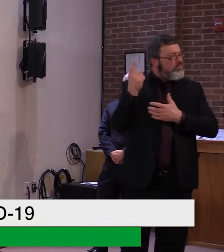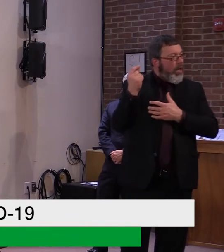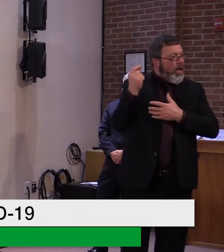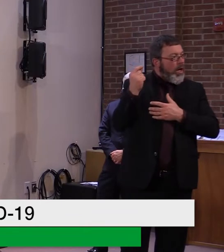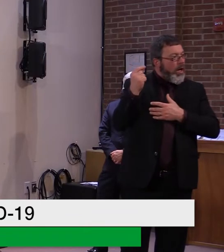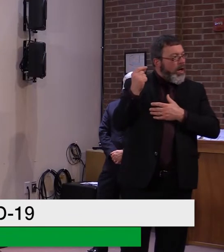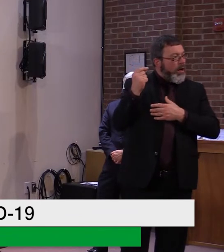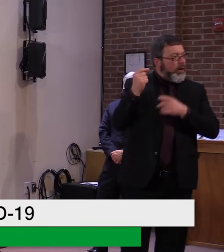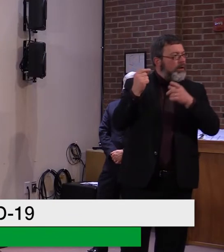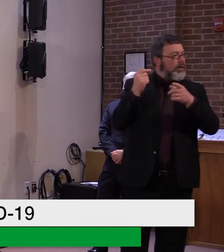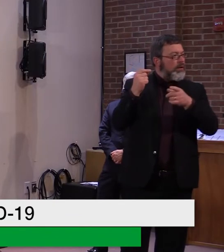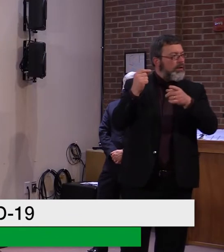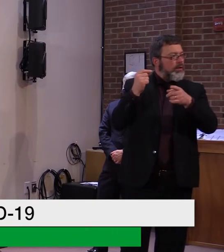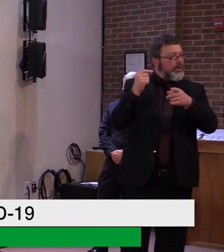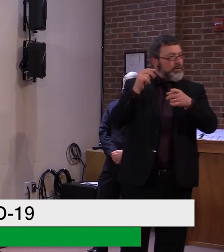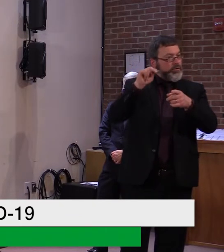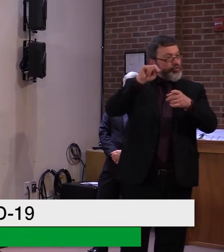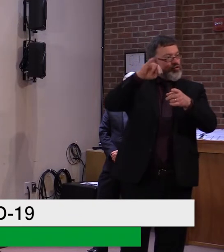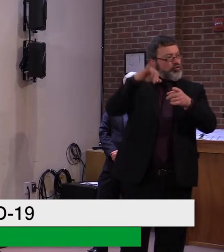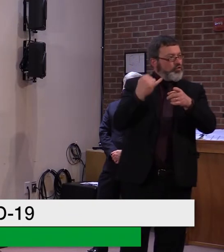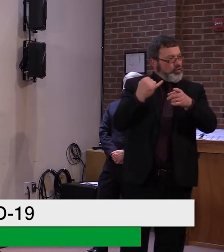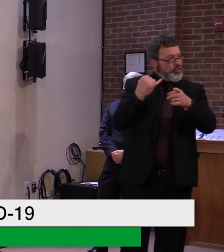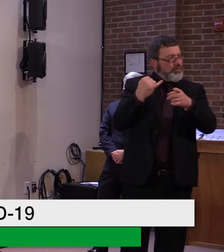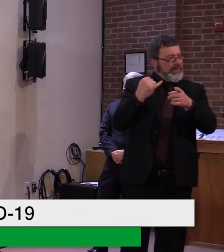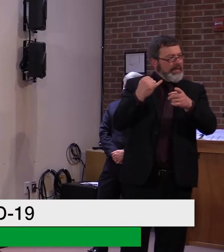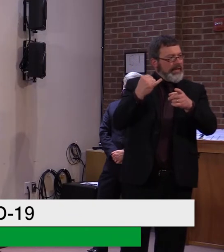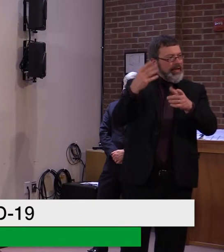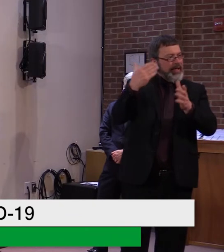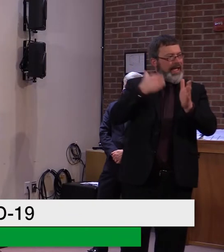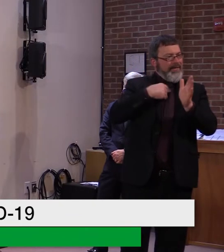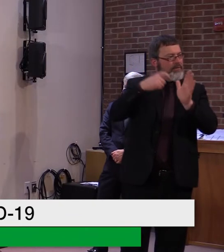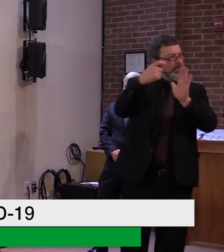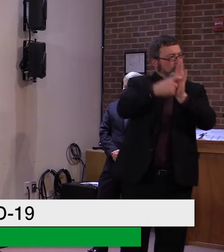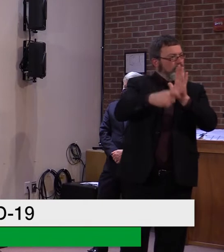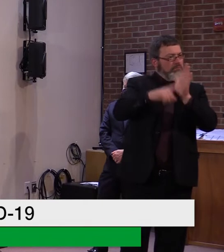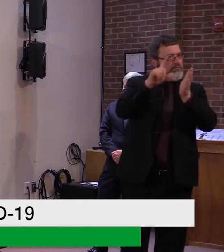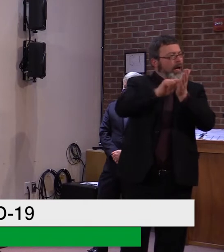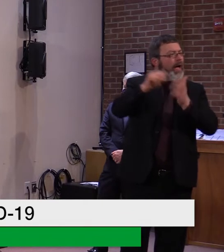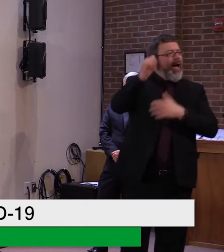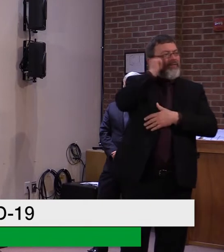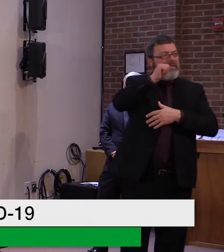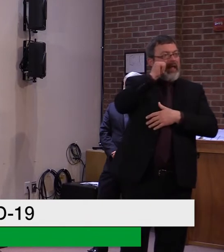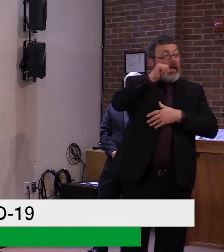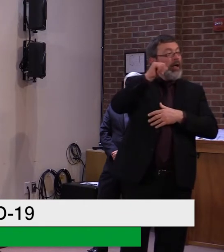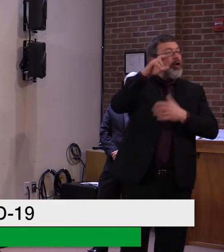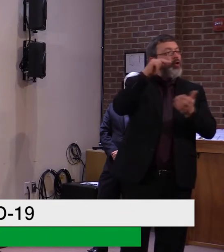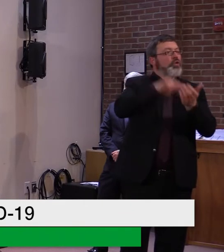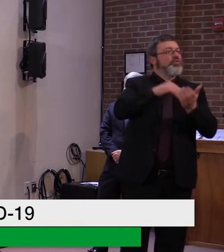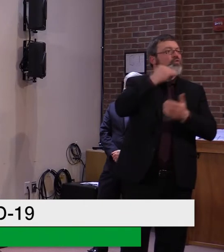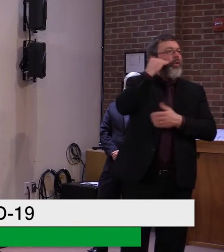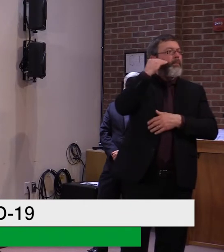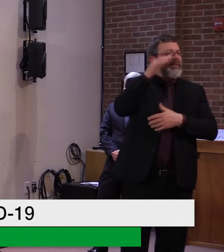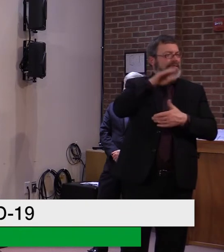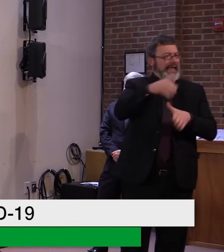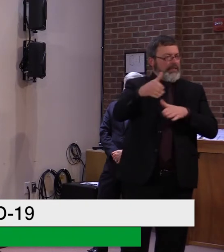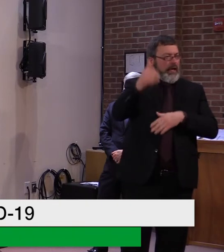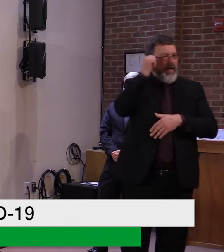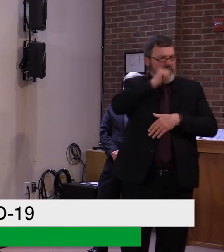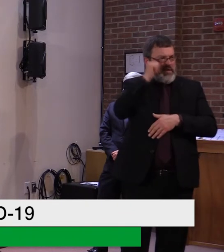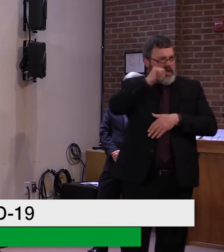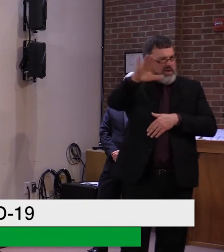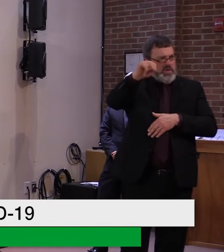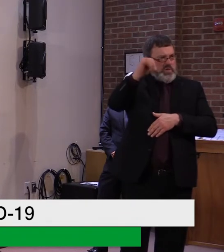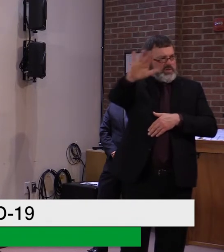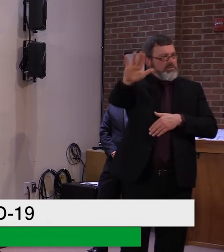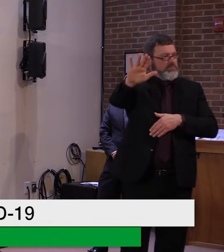long-term care publishes a daily bundle of nursing concepts uh initiated dashboard and also publishes